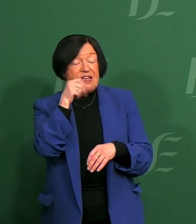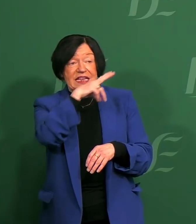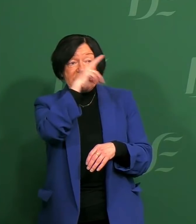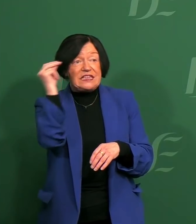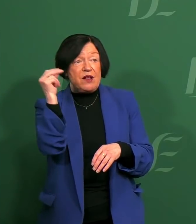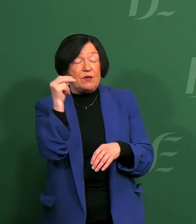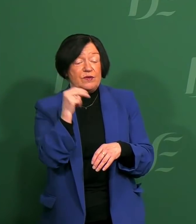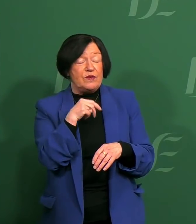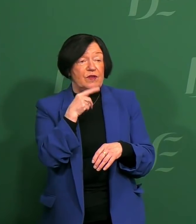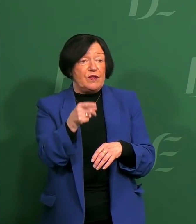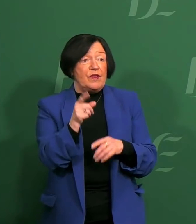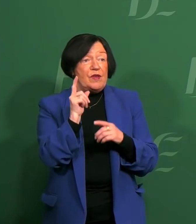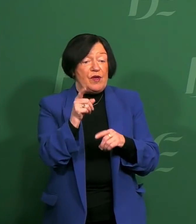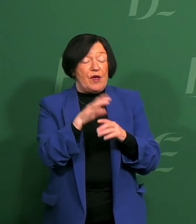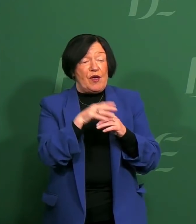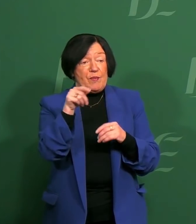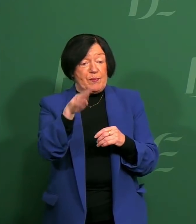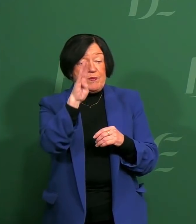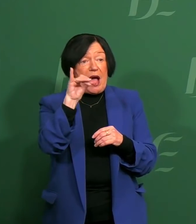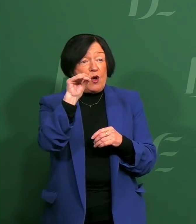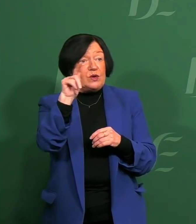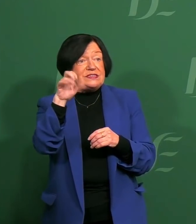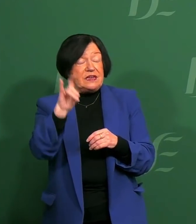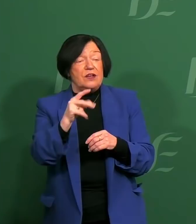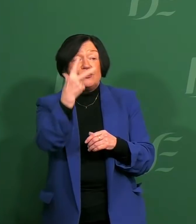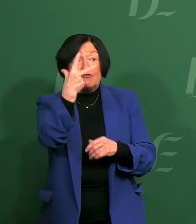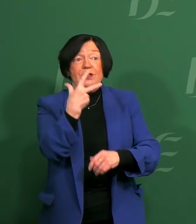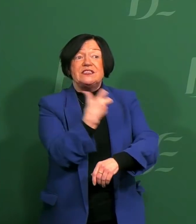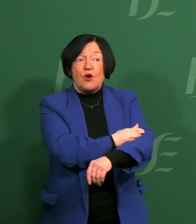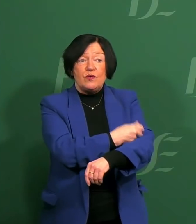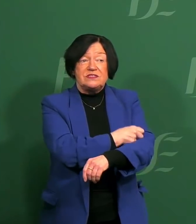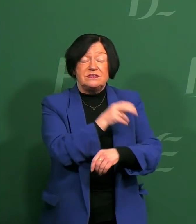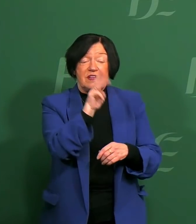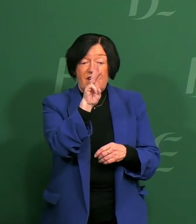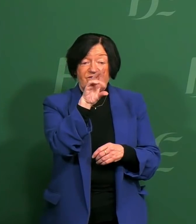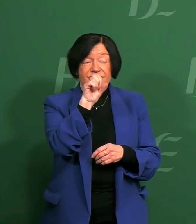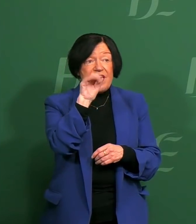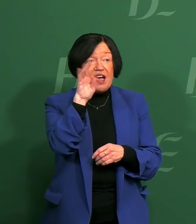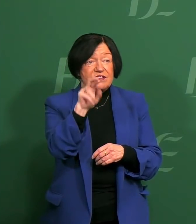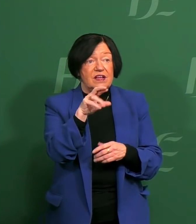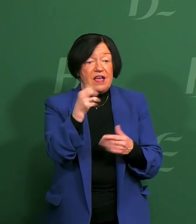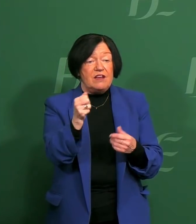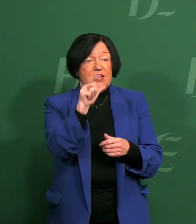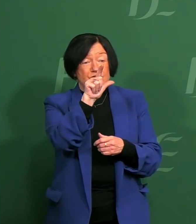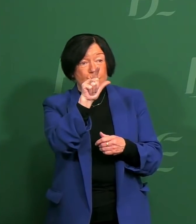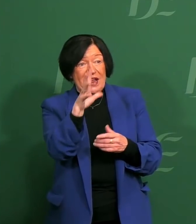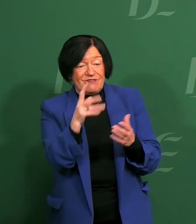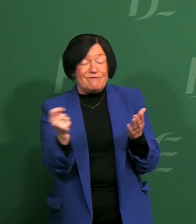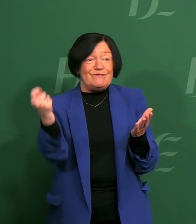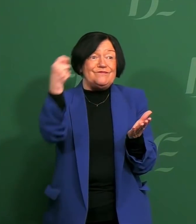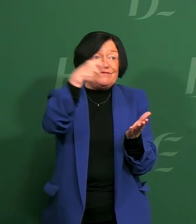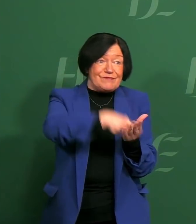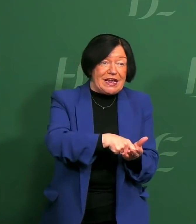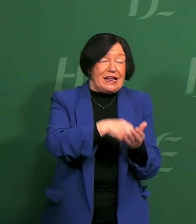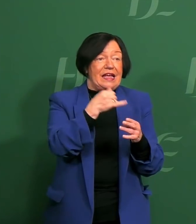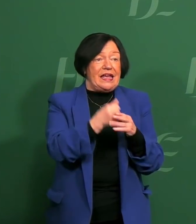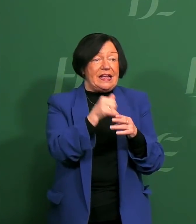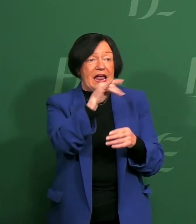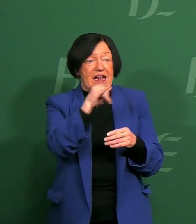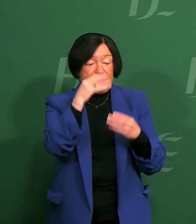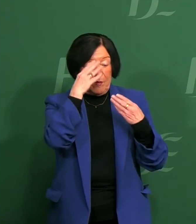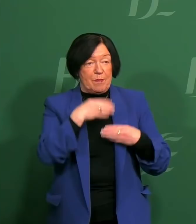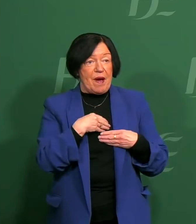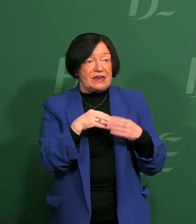the statement by Pfizer-BioNTech indicating that 3 doses of Pfizer leads to a 25-fold increase in antibody